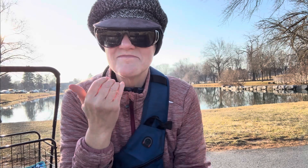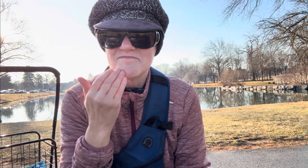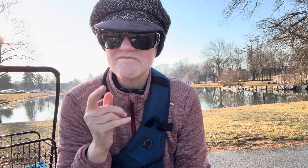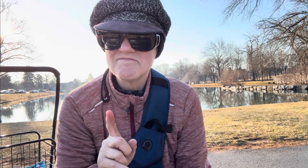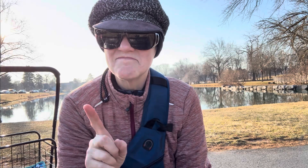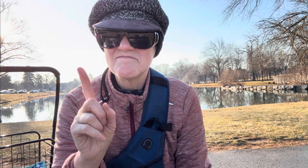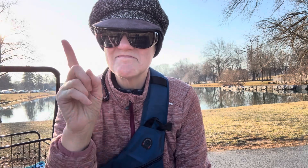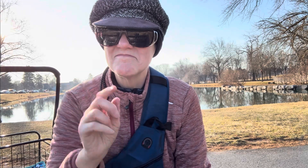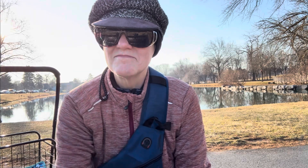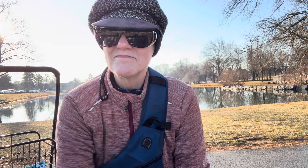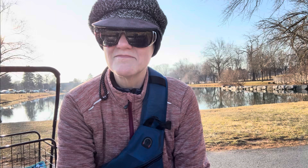slices spikes his blood sugar.